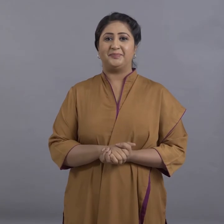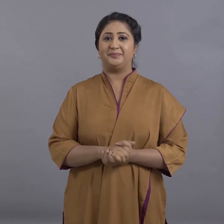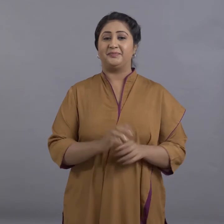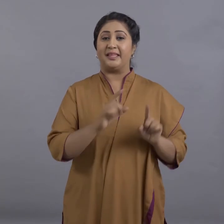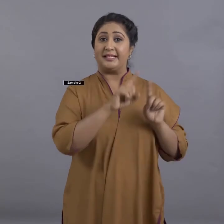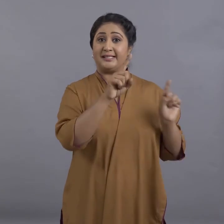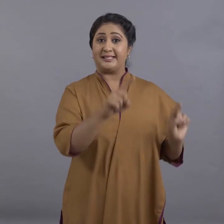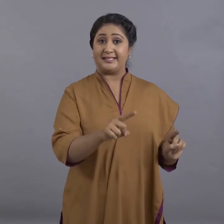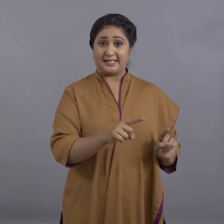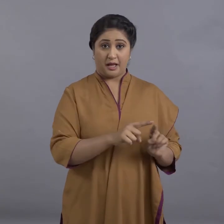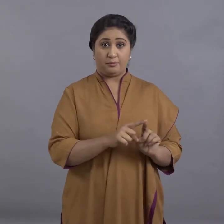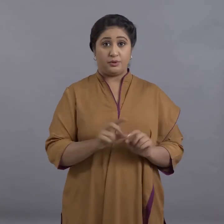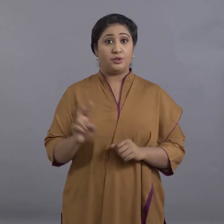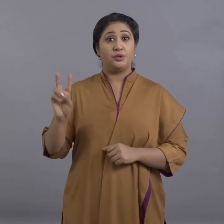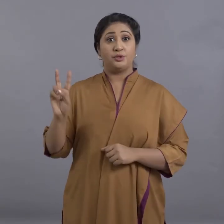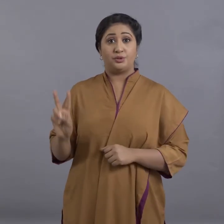Sample 2.